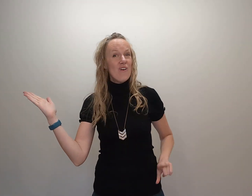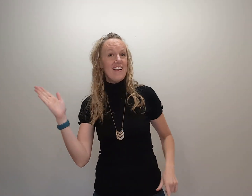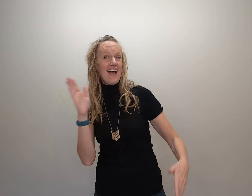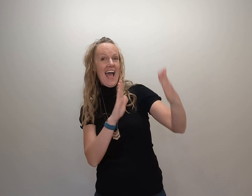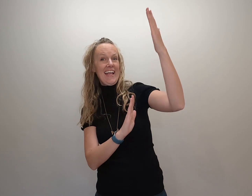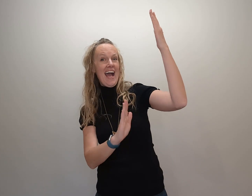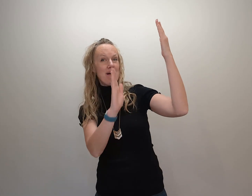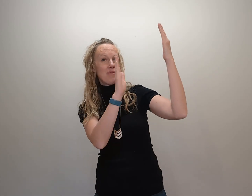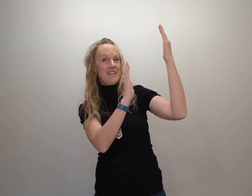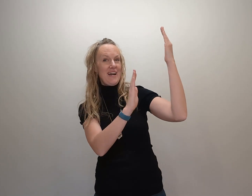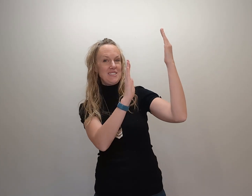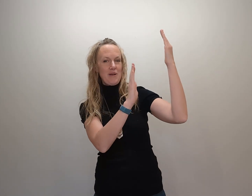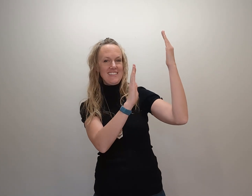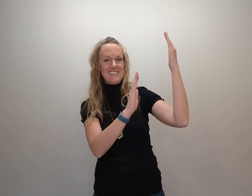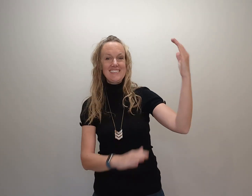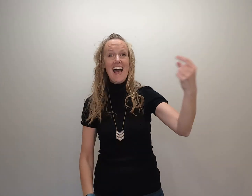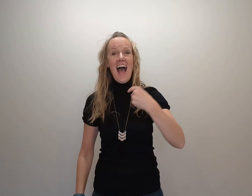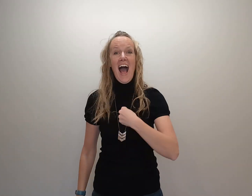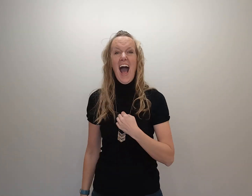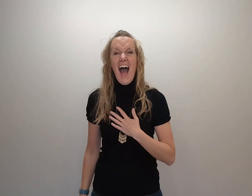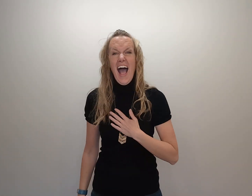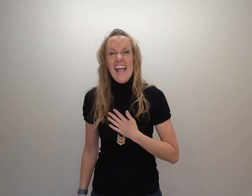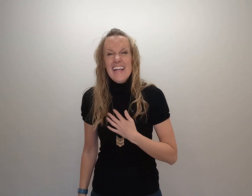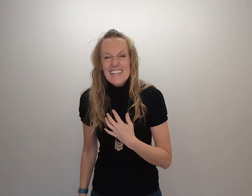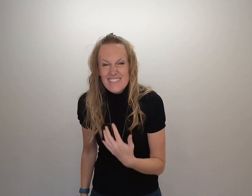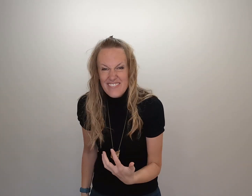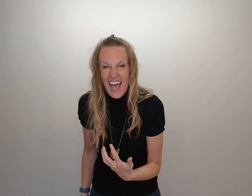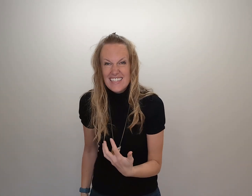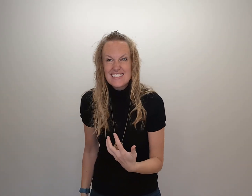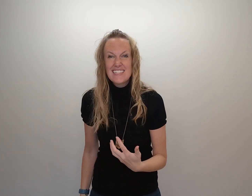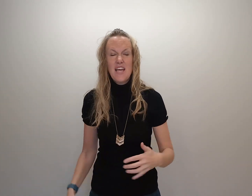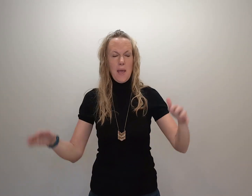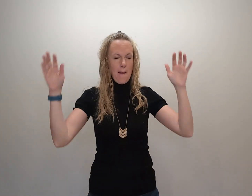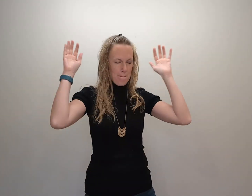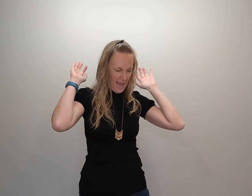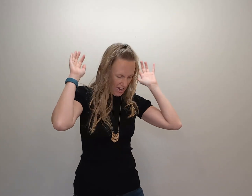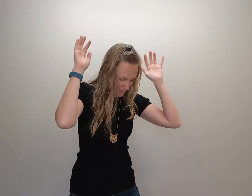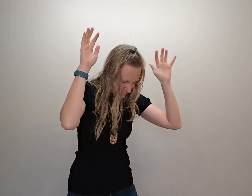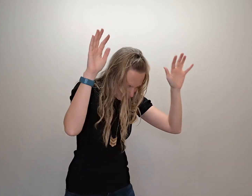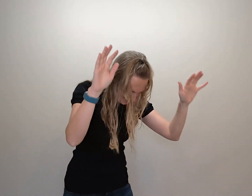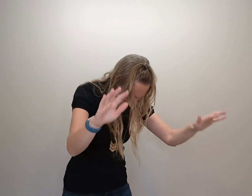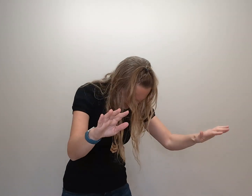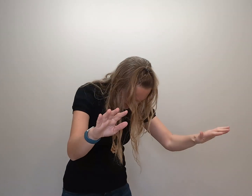Lord, I come. We're in God's presence. I confess. Bowing